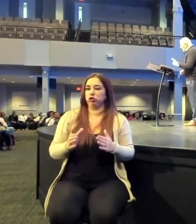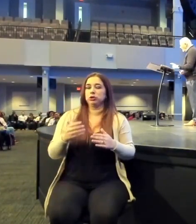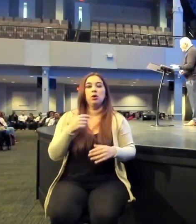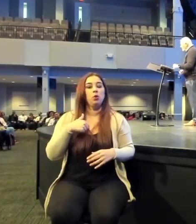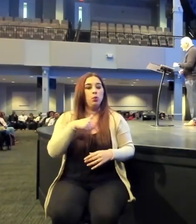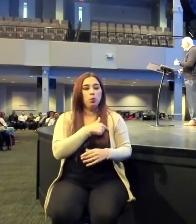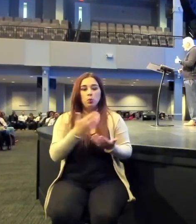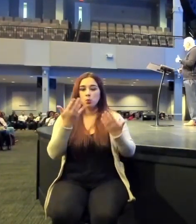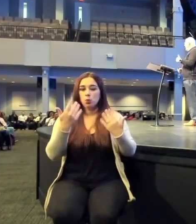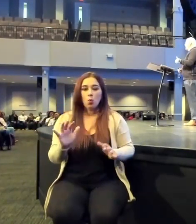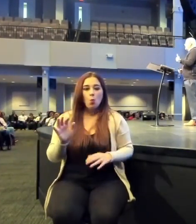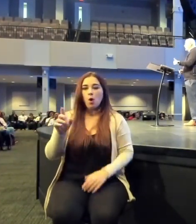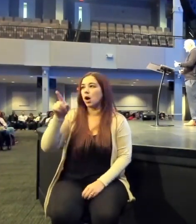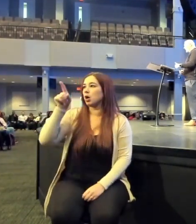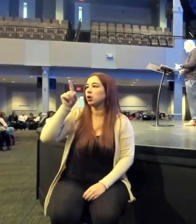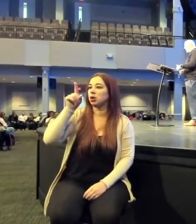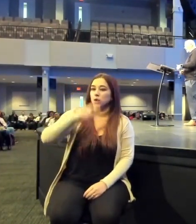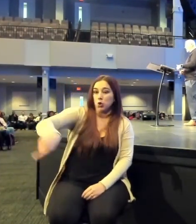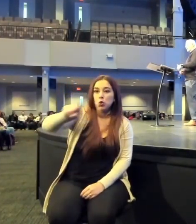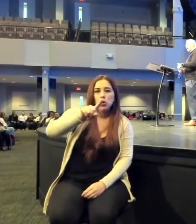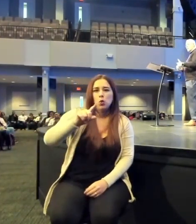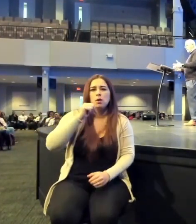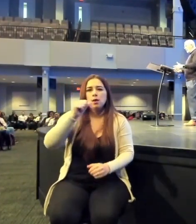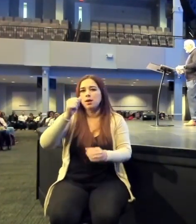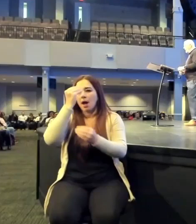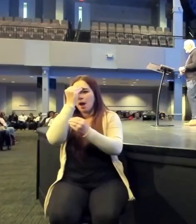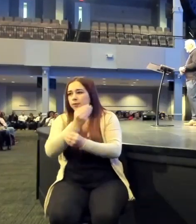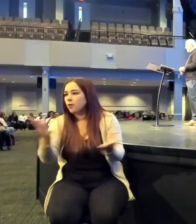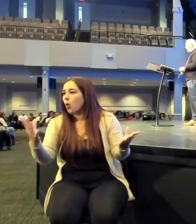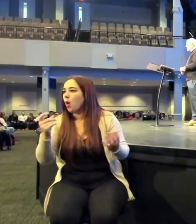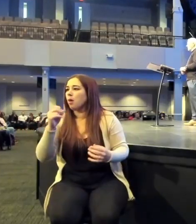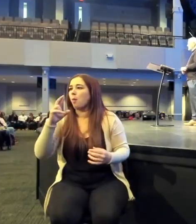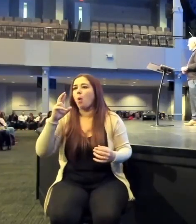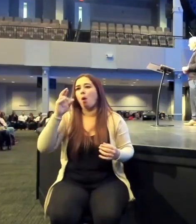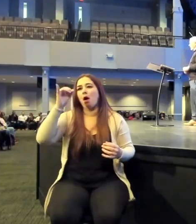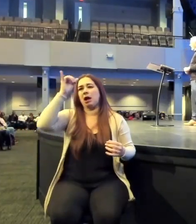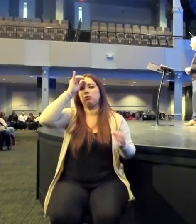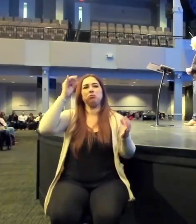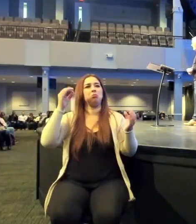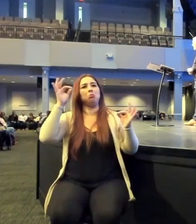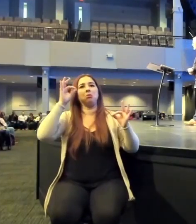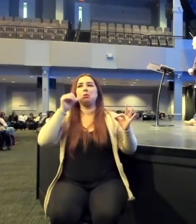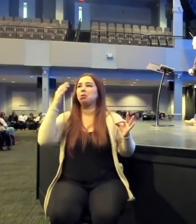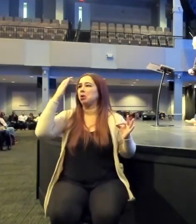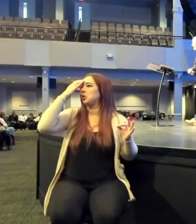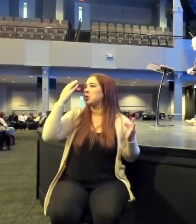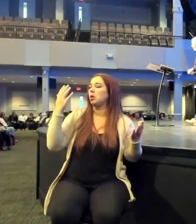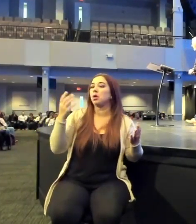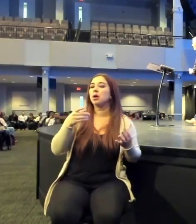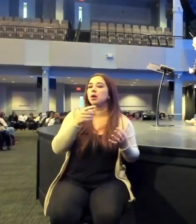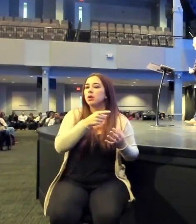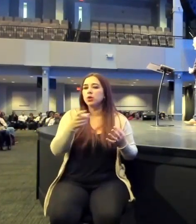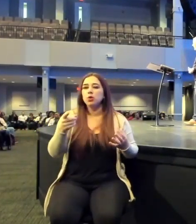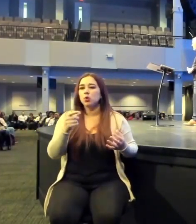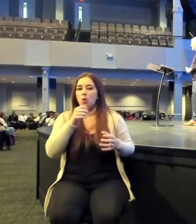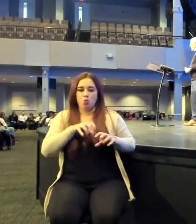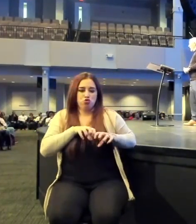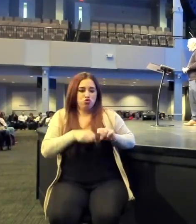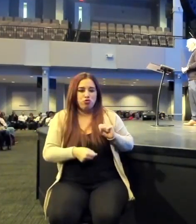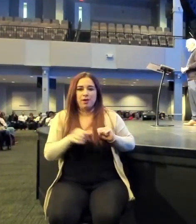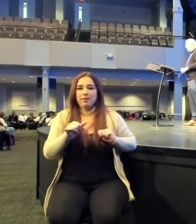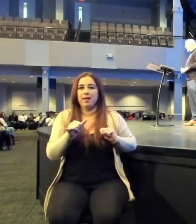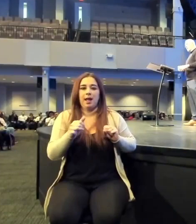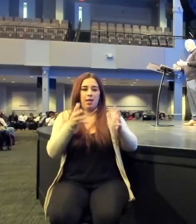want you to be uninformed or ignorant about those who sleep in death, so that you do not grieve like the rest